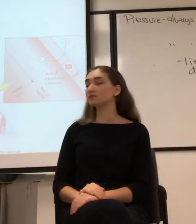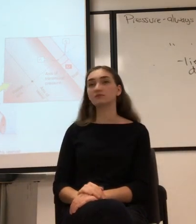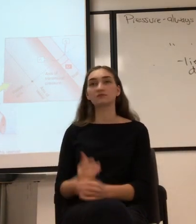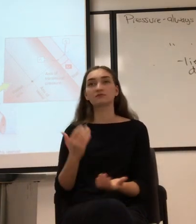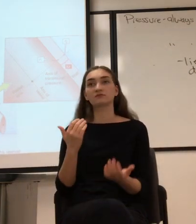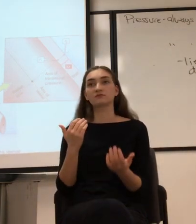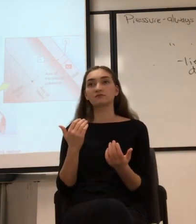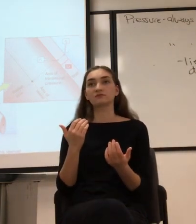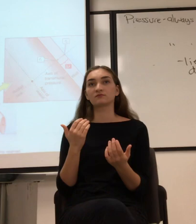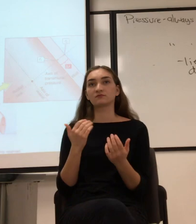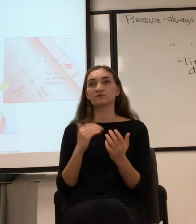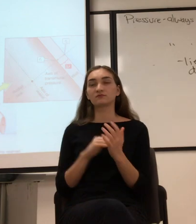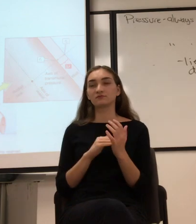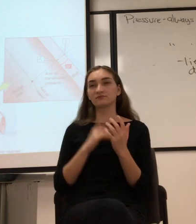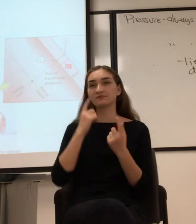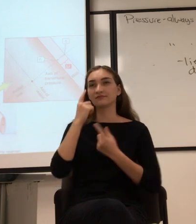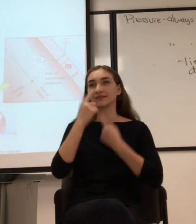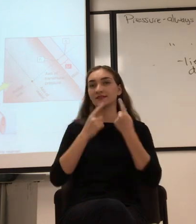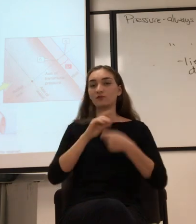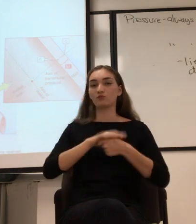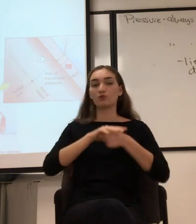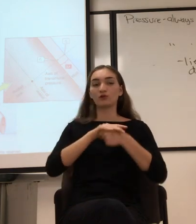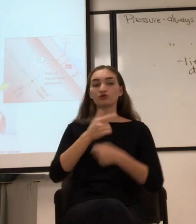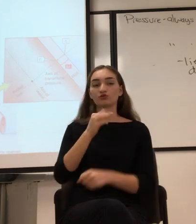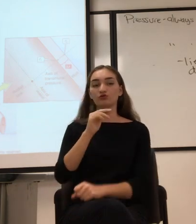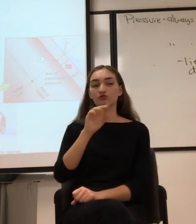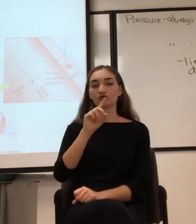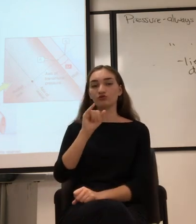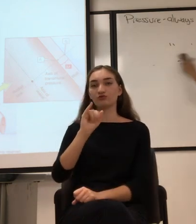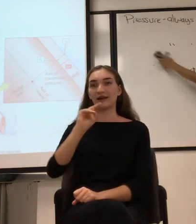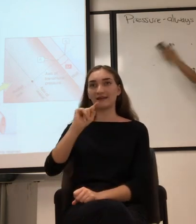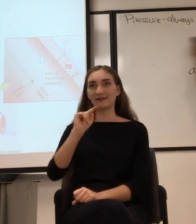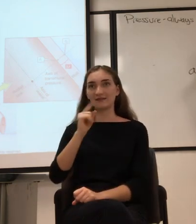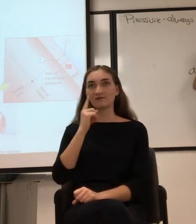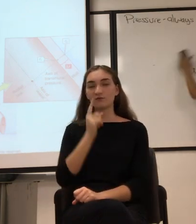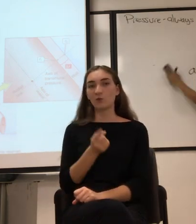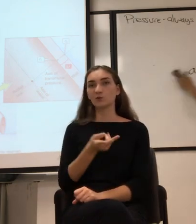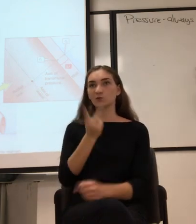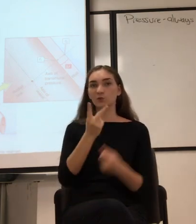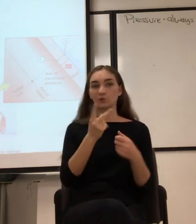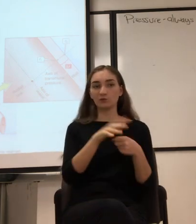Again, consider the pressure gradient across two points. So in this case,